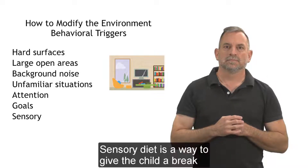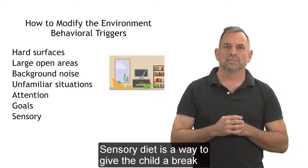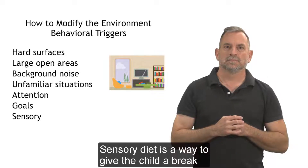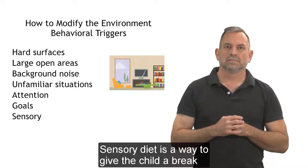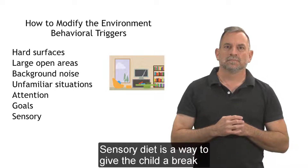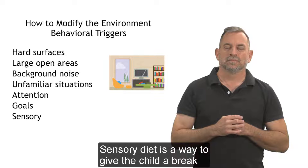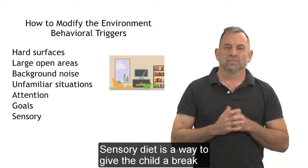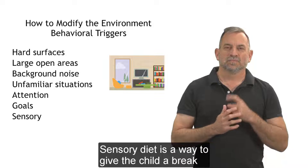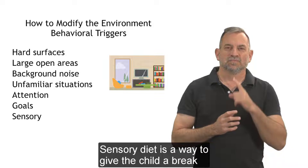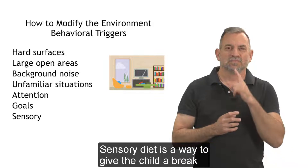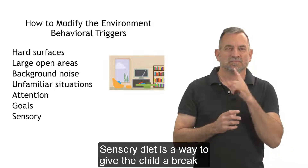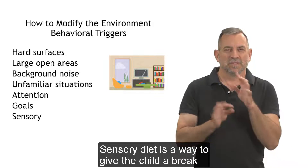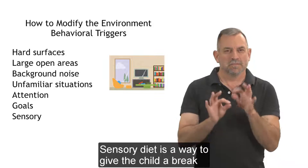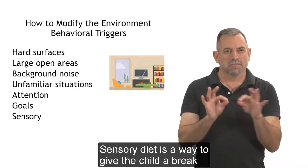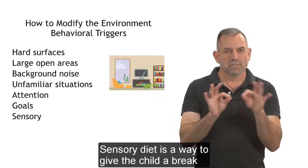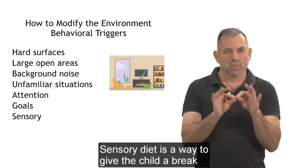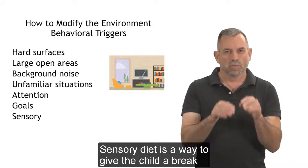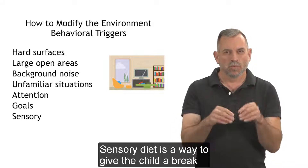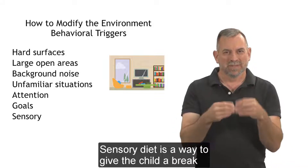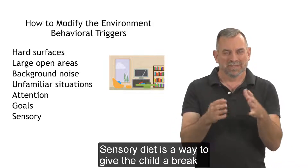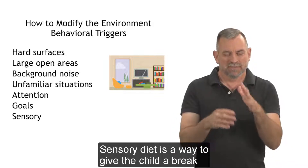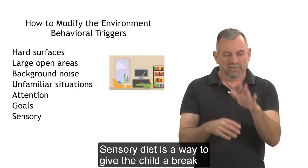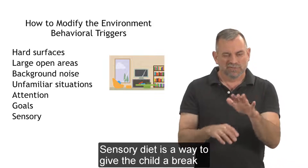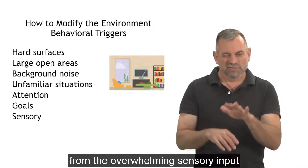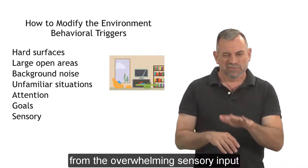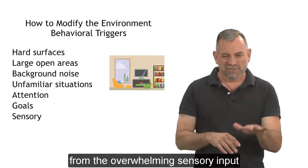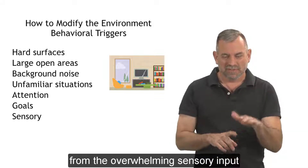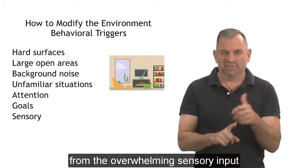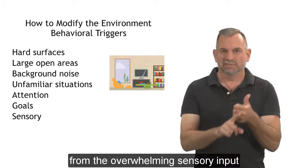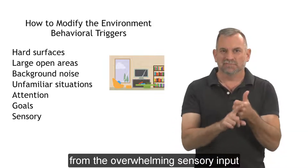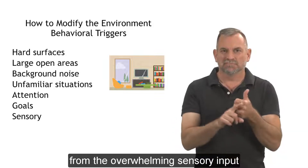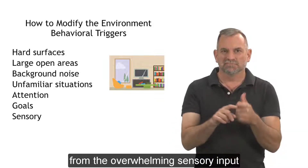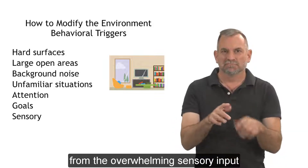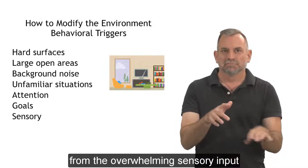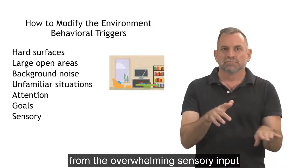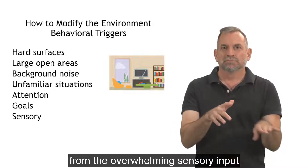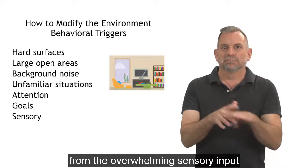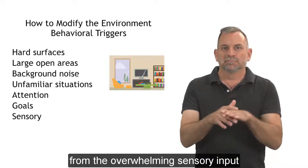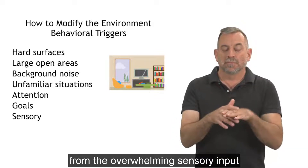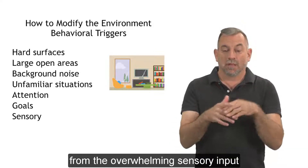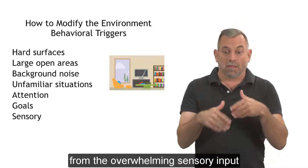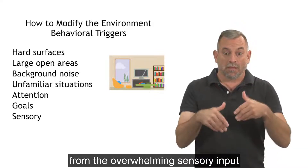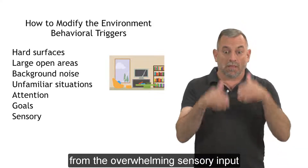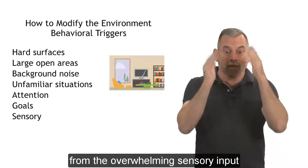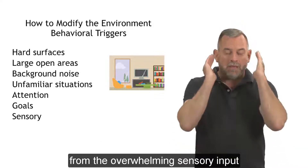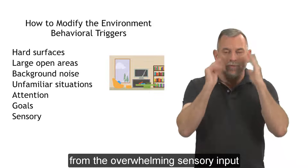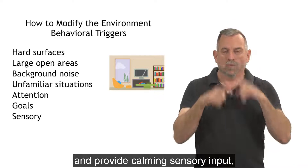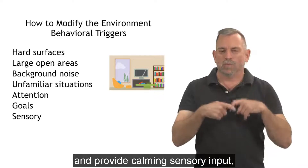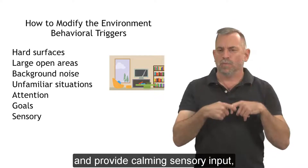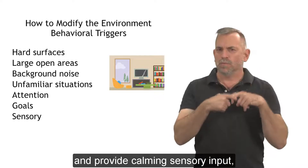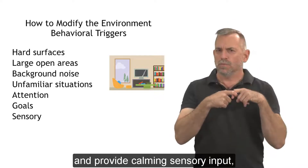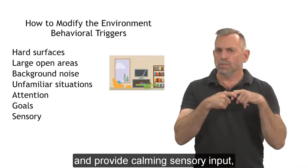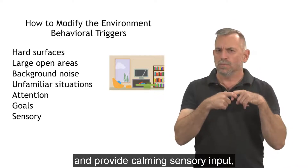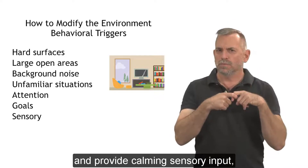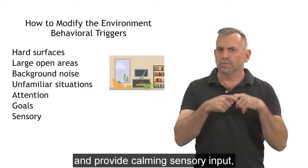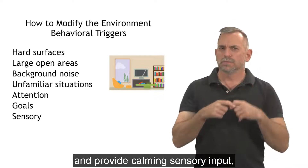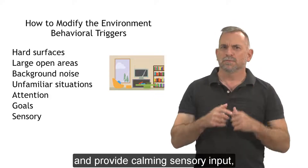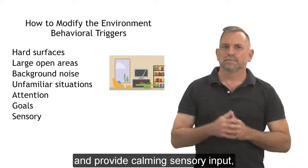Sensory diet is a way to give the child a break from the overwhelming sensory input and provide calming